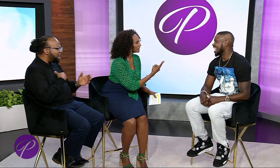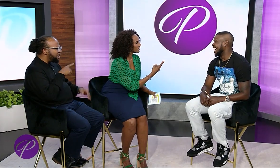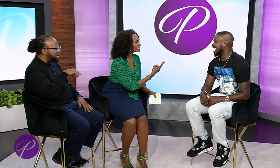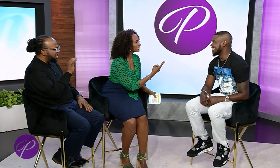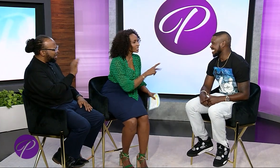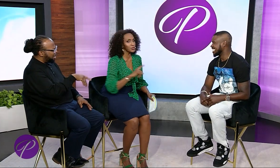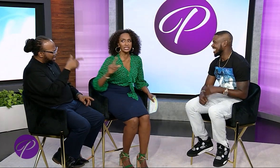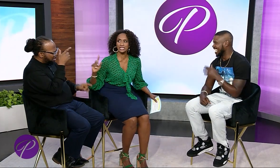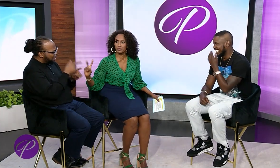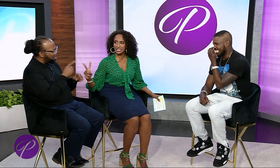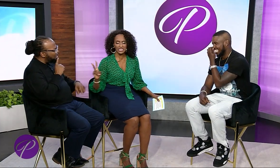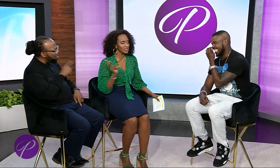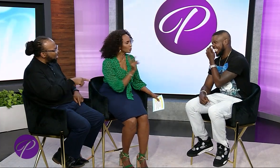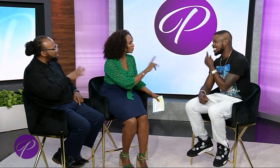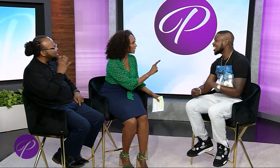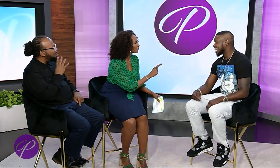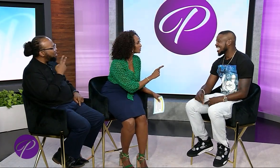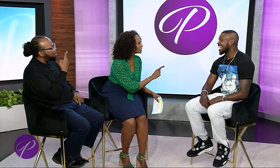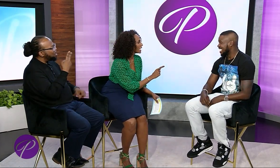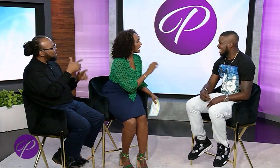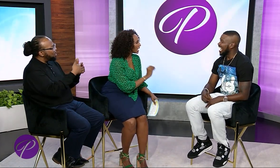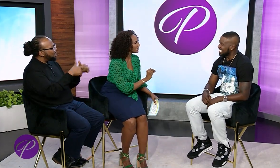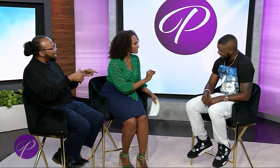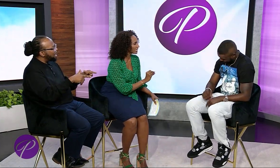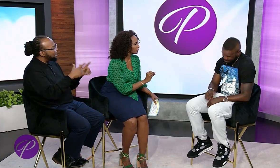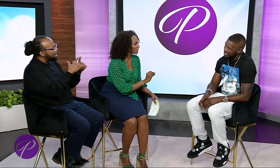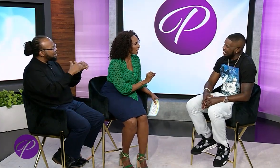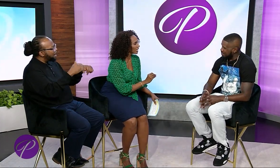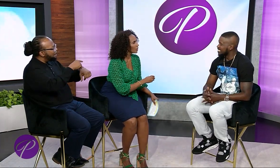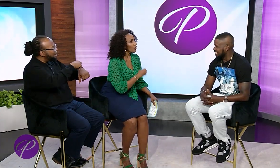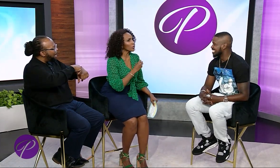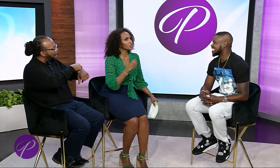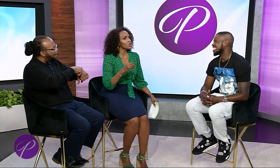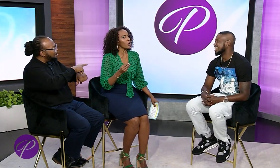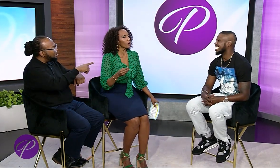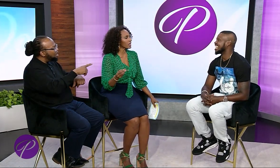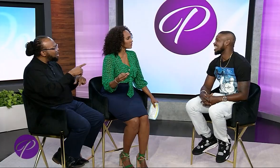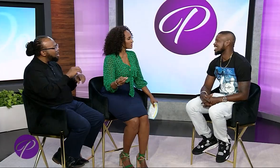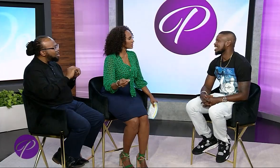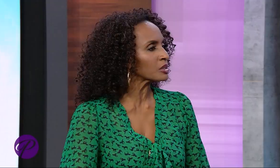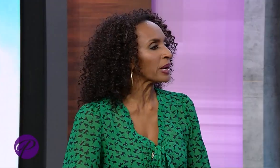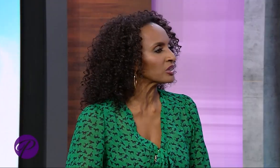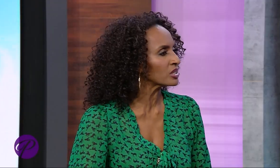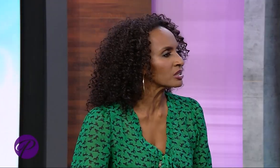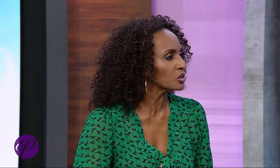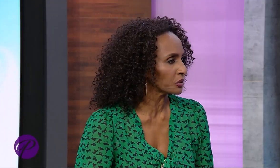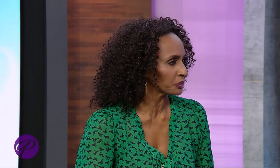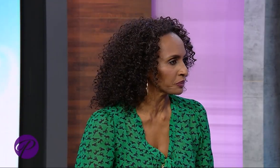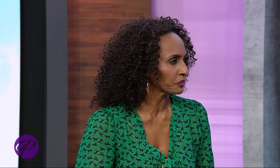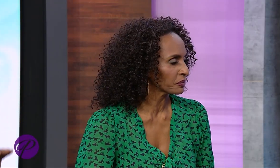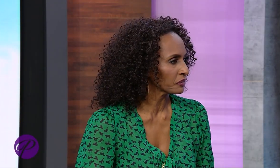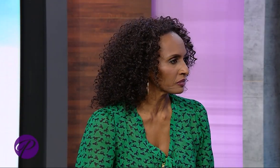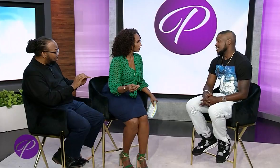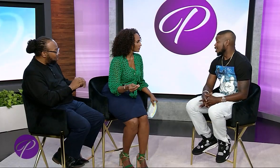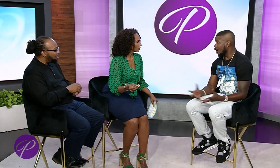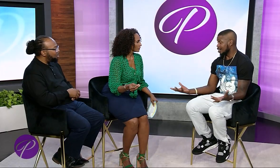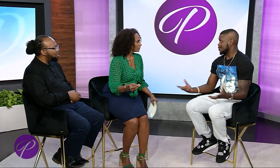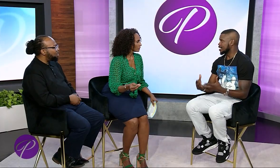is literally speaking two languages at the same time, which no one else is expected to do. Right. It's hard because